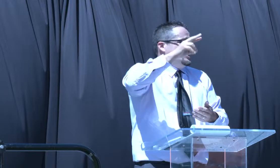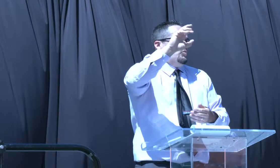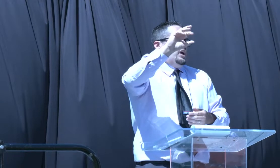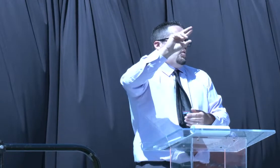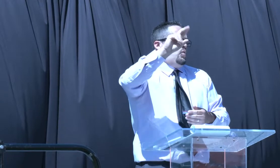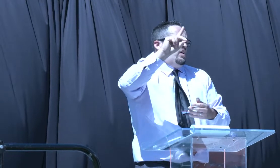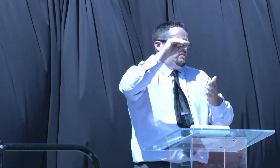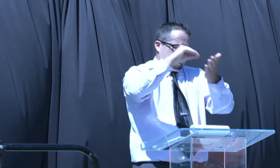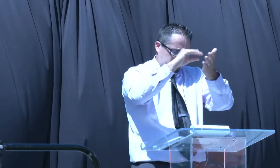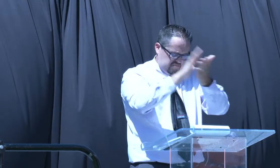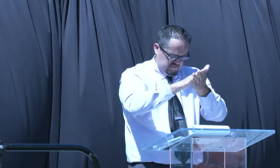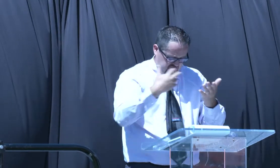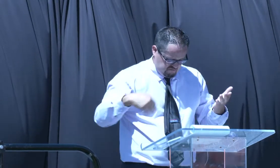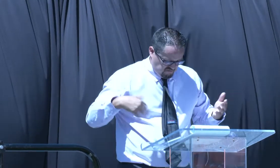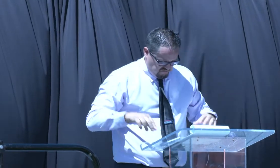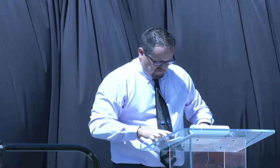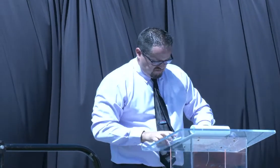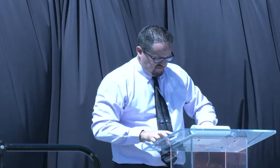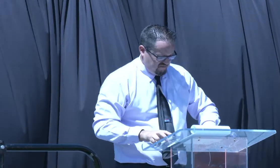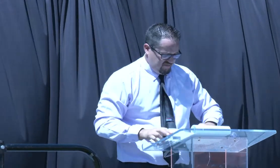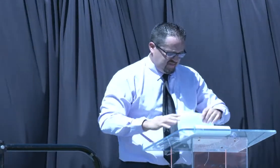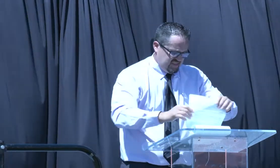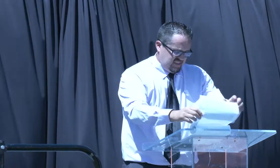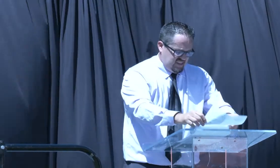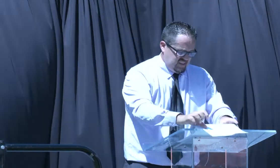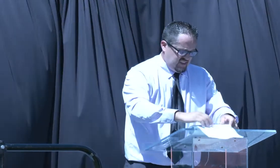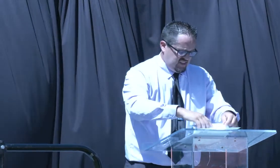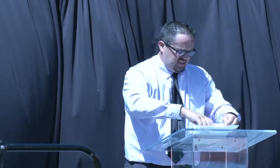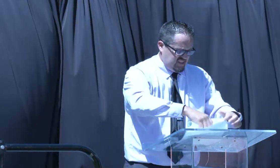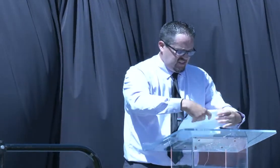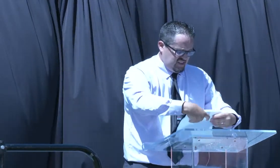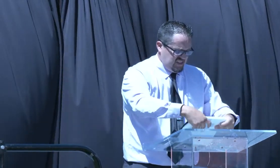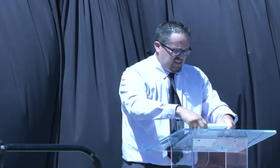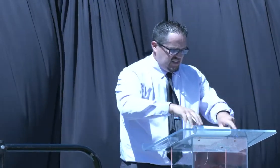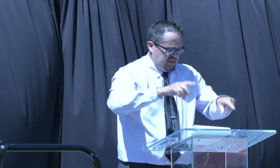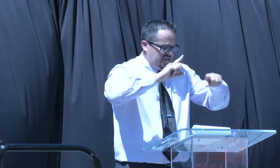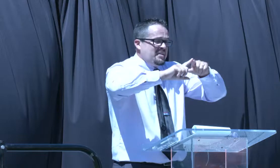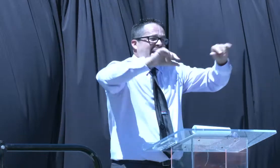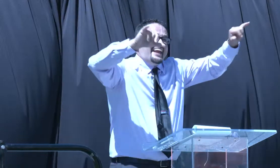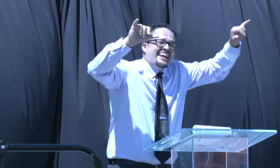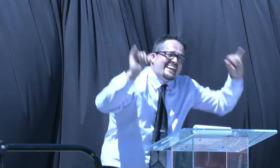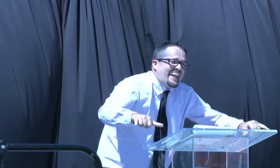and the girls softball was one of the best in history, winning that national championship this year.